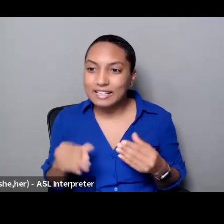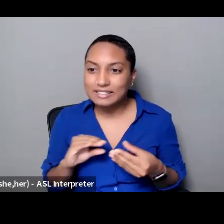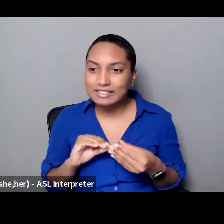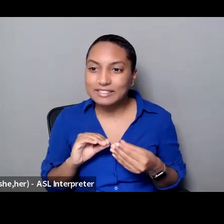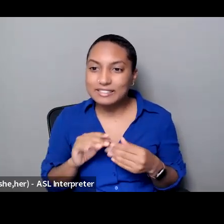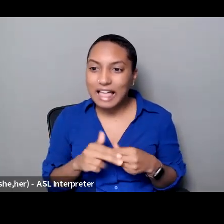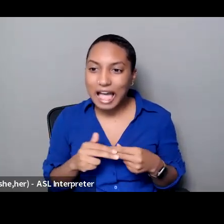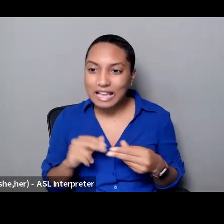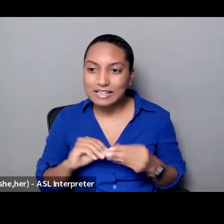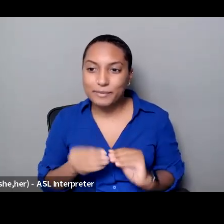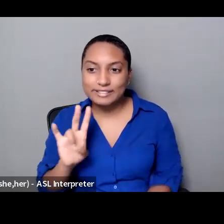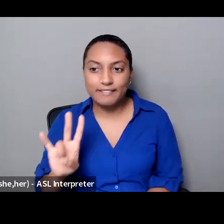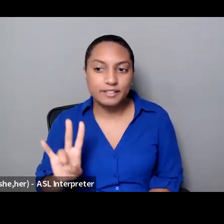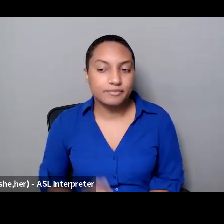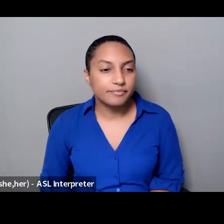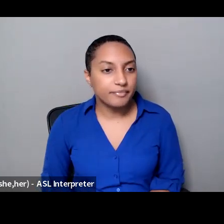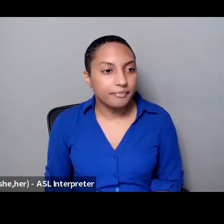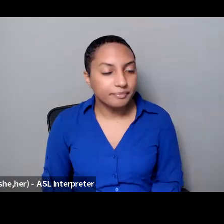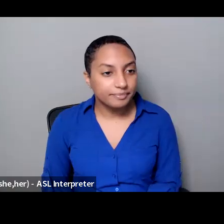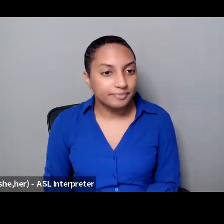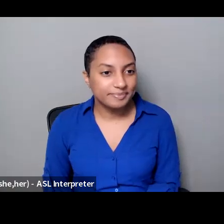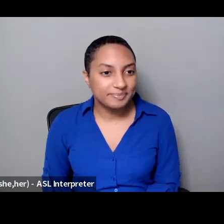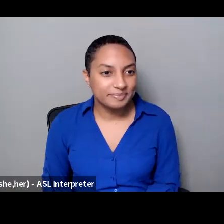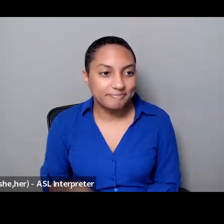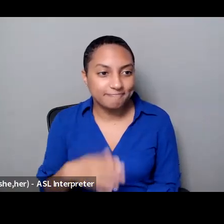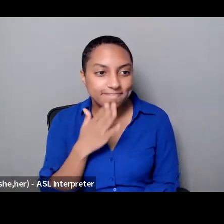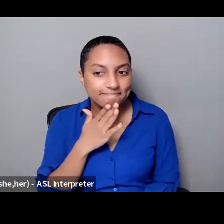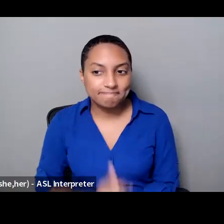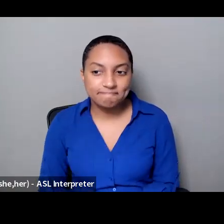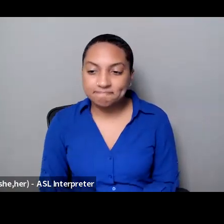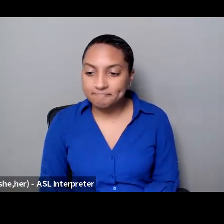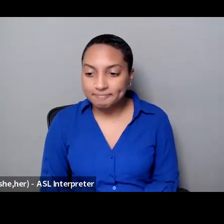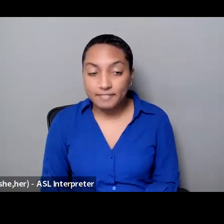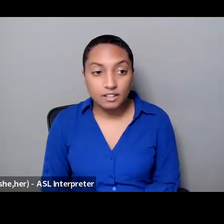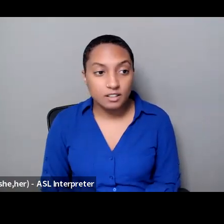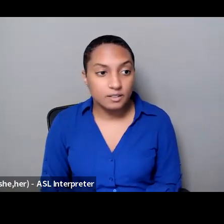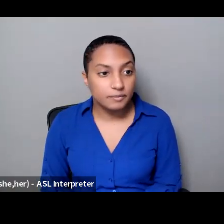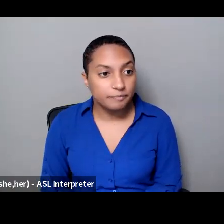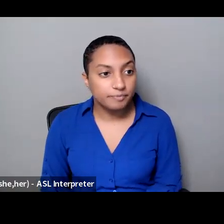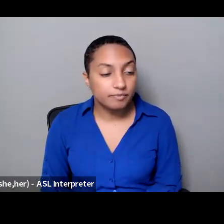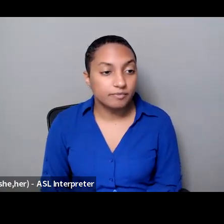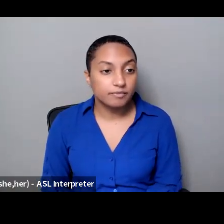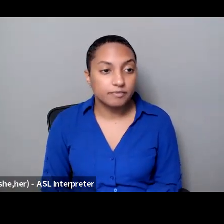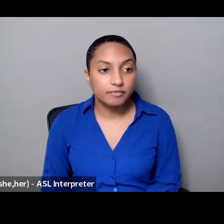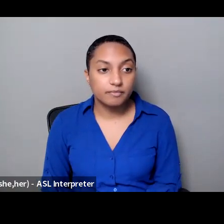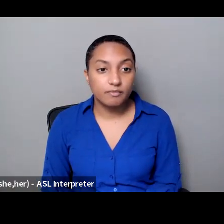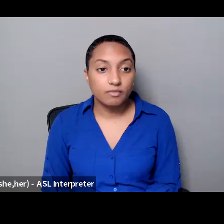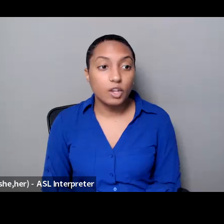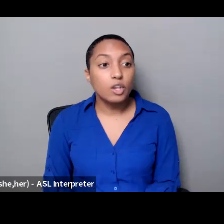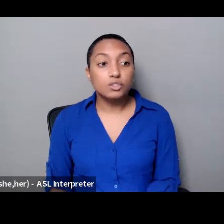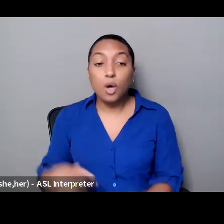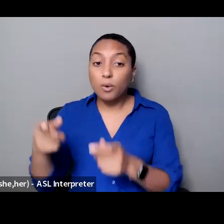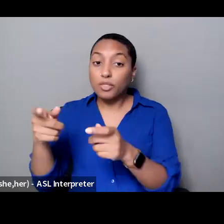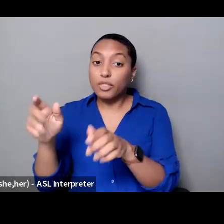Thanks. So consumer control, to start with, is not